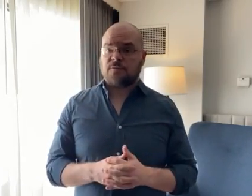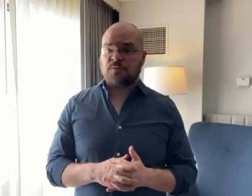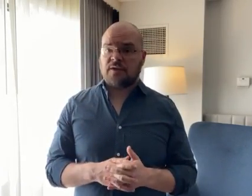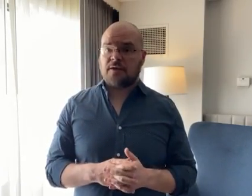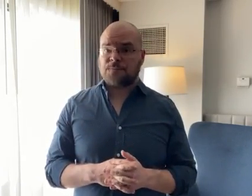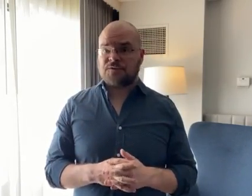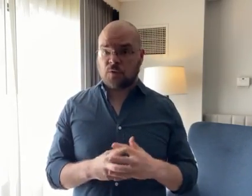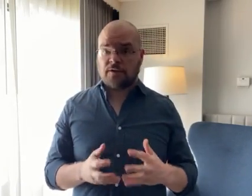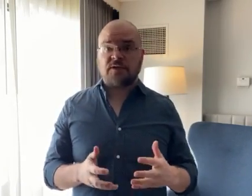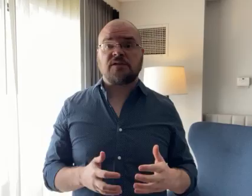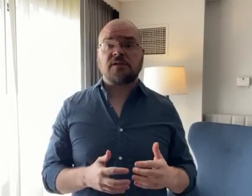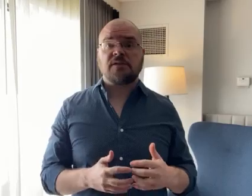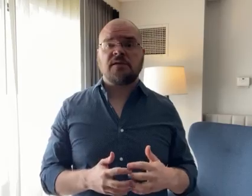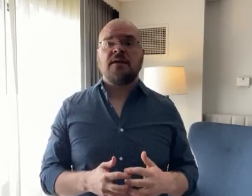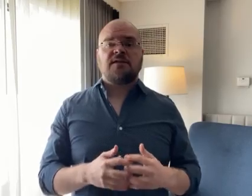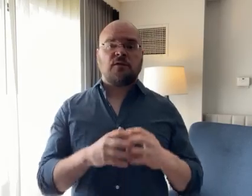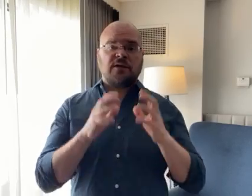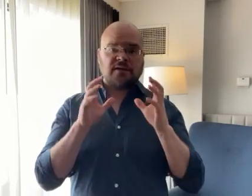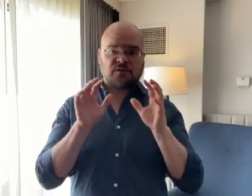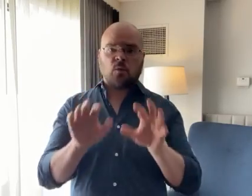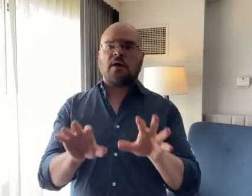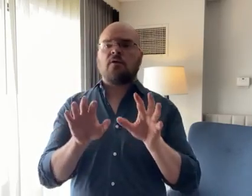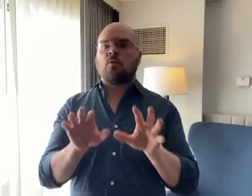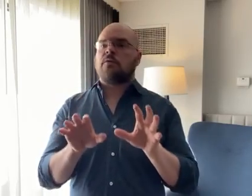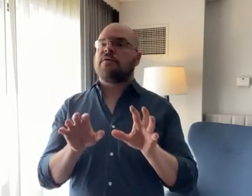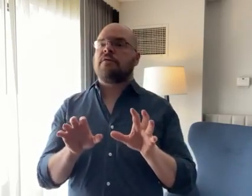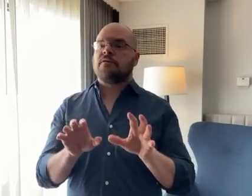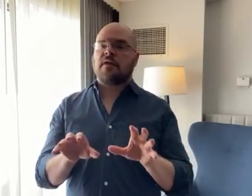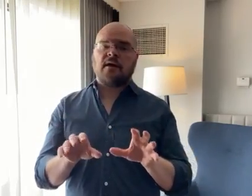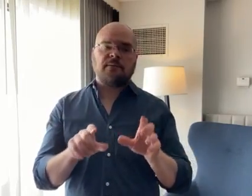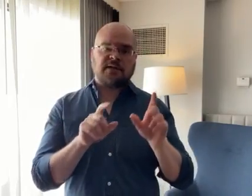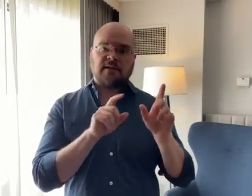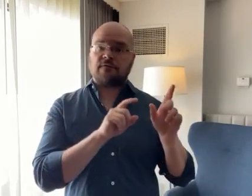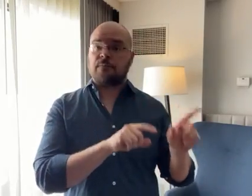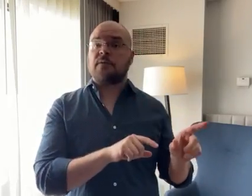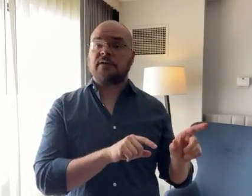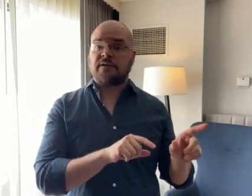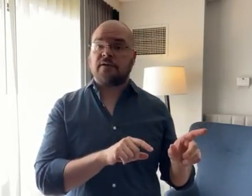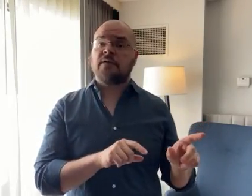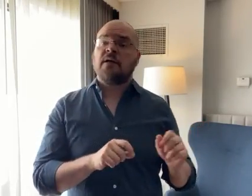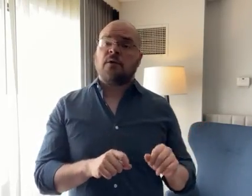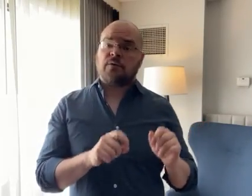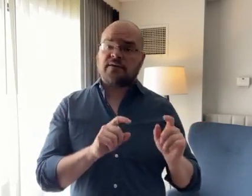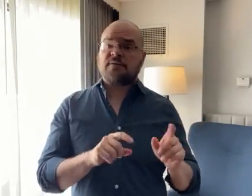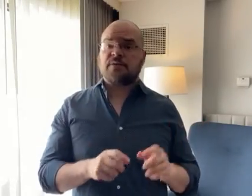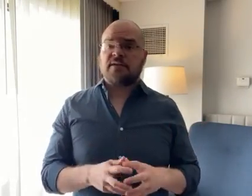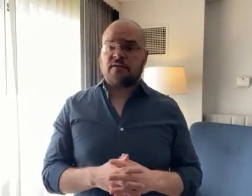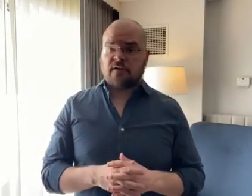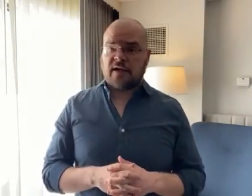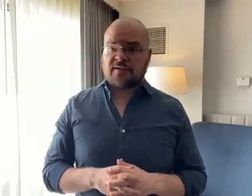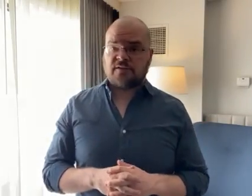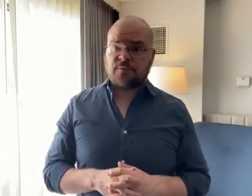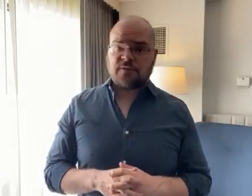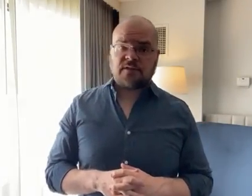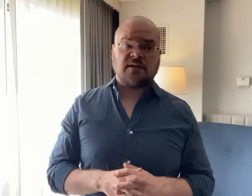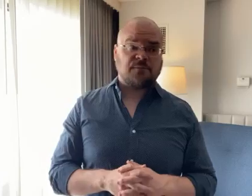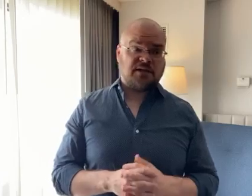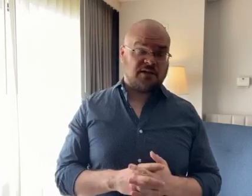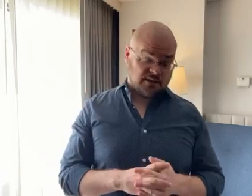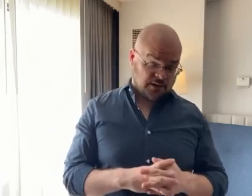when it comes to auditions. So it is well worth your time to get familiar with this particular excerpt, because if